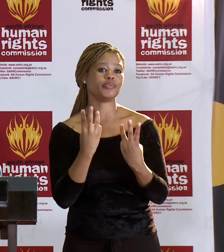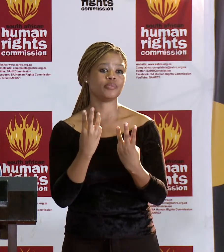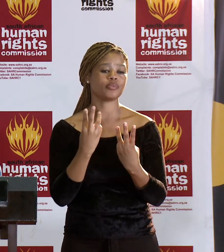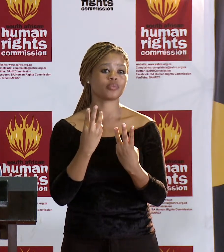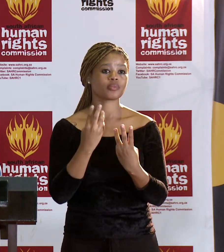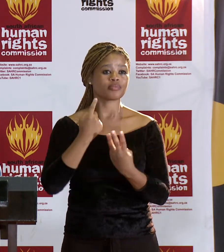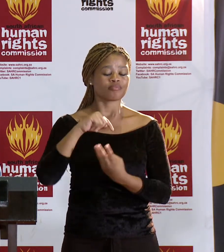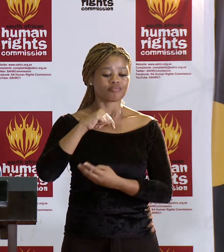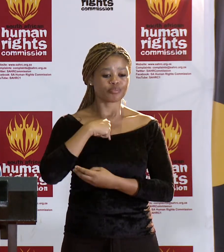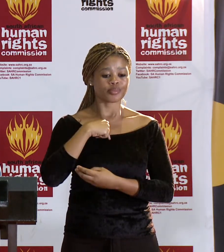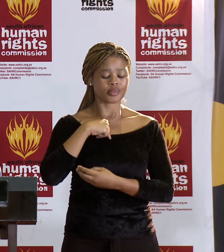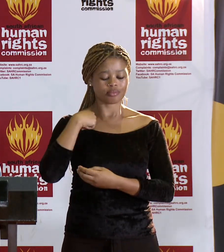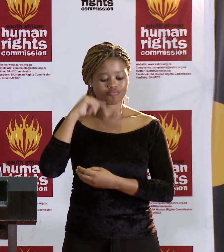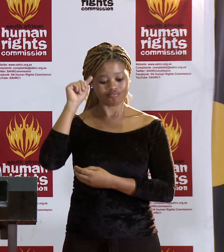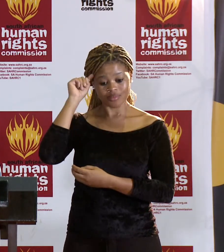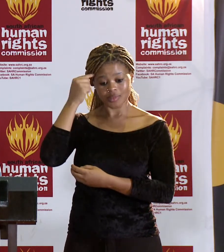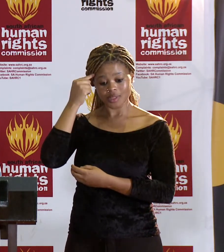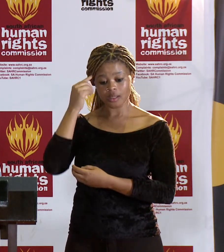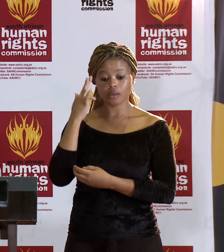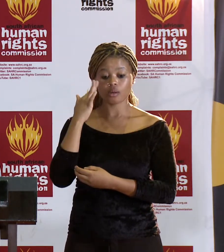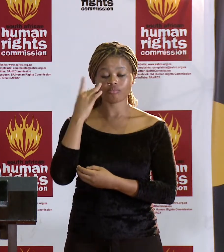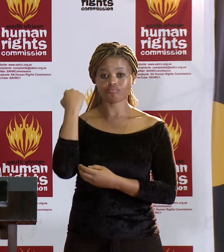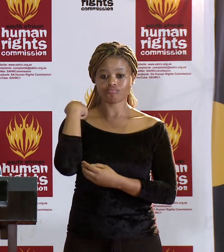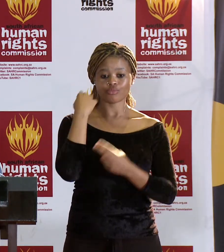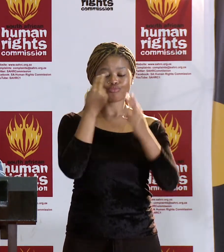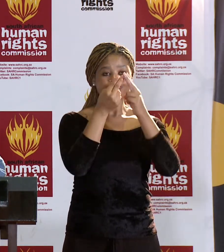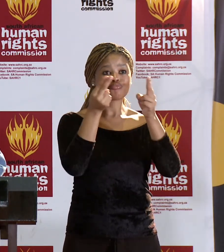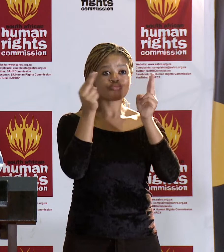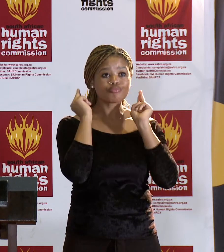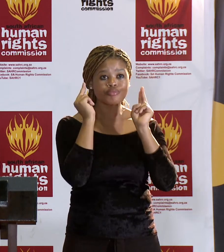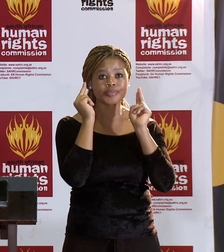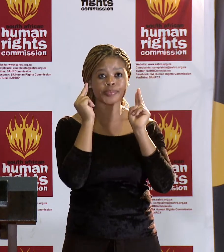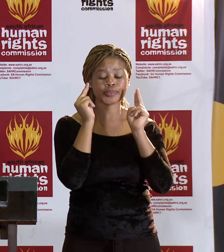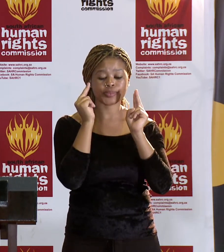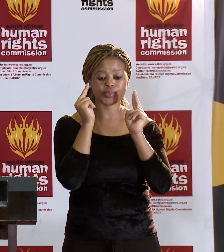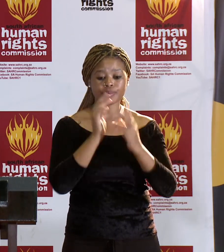And I was just thinking when I was at university,